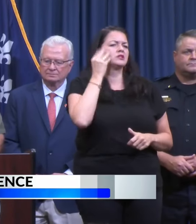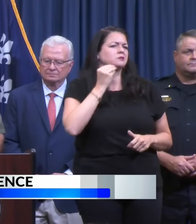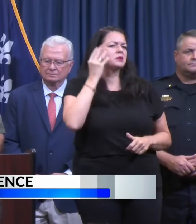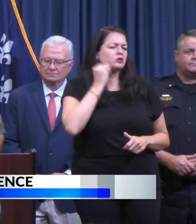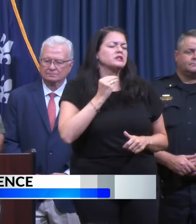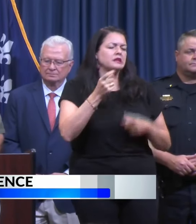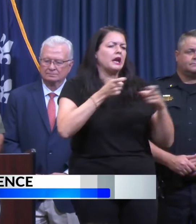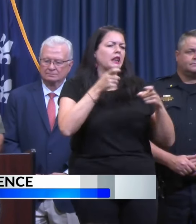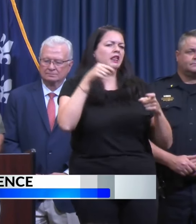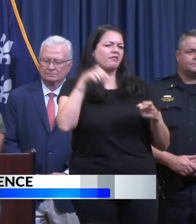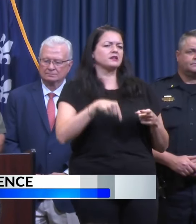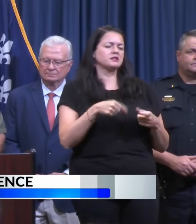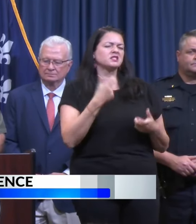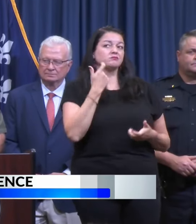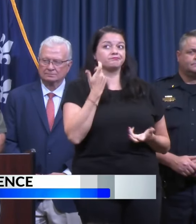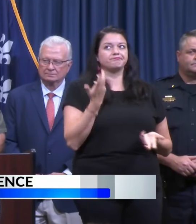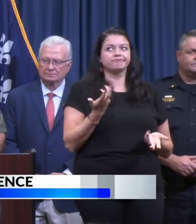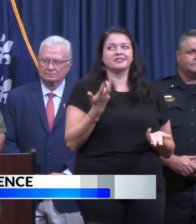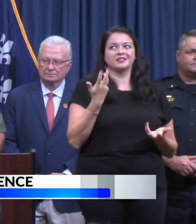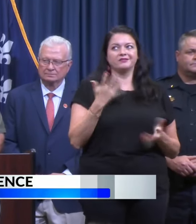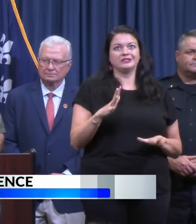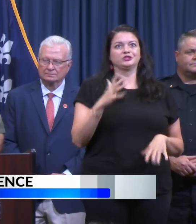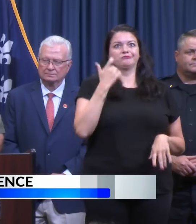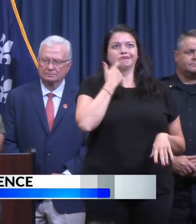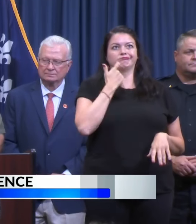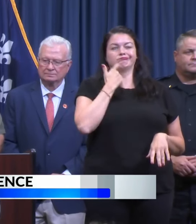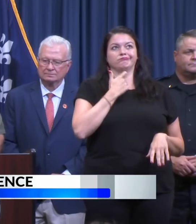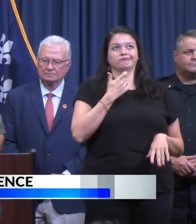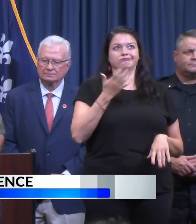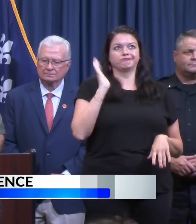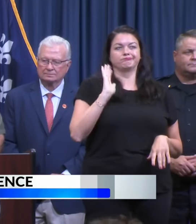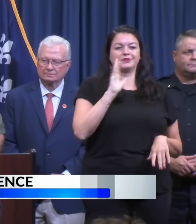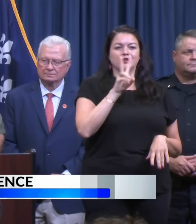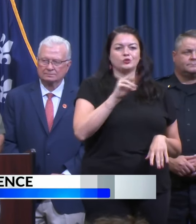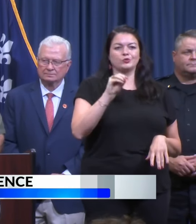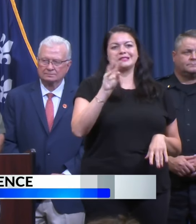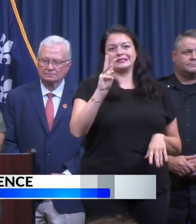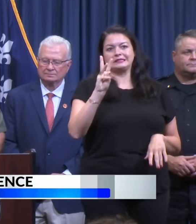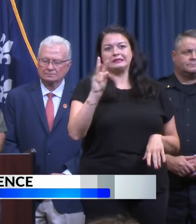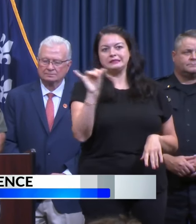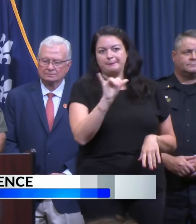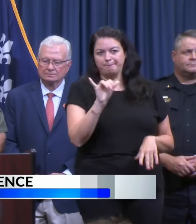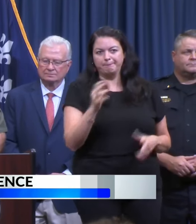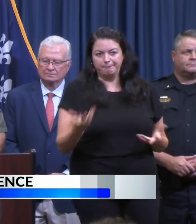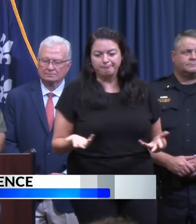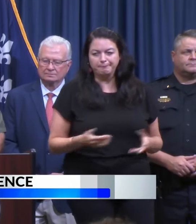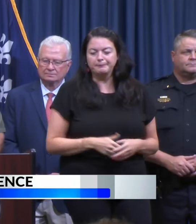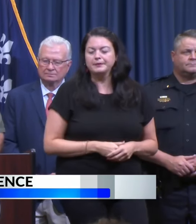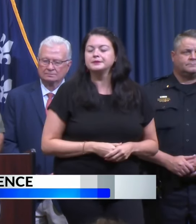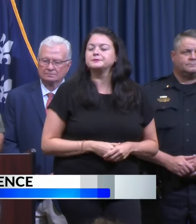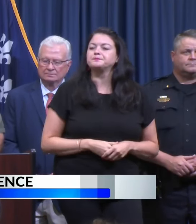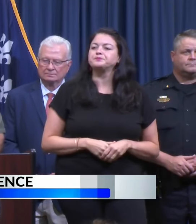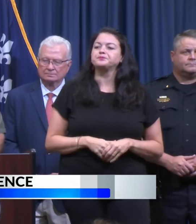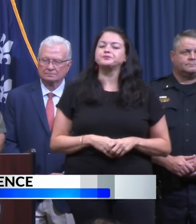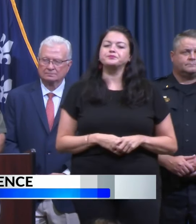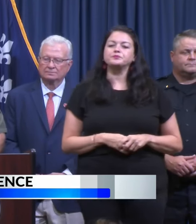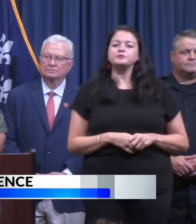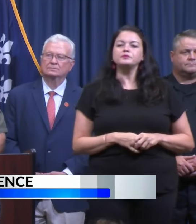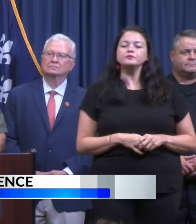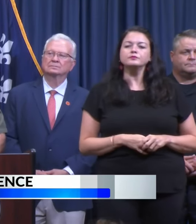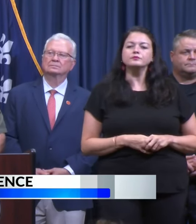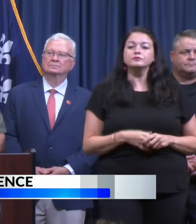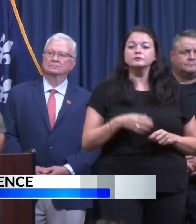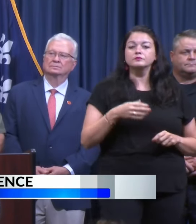this since we dealt with this very scenario in 2016, potential scenario. We will maintain